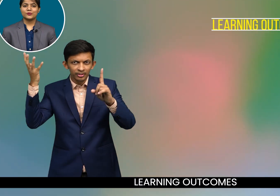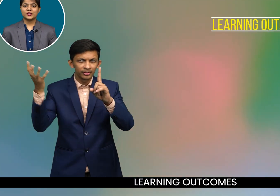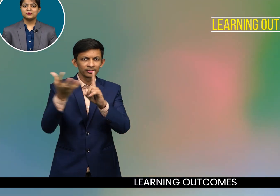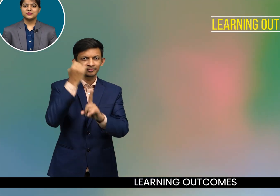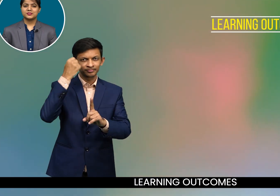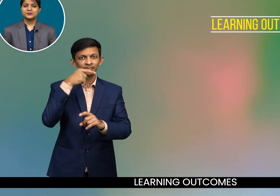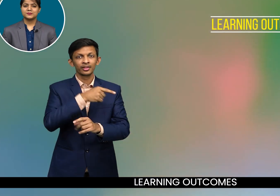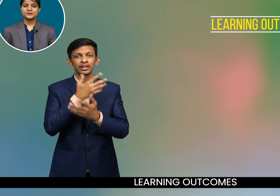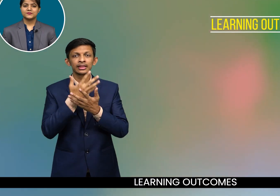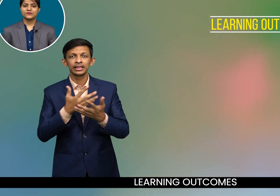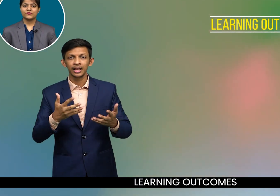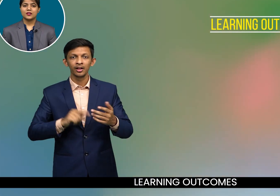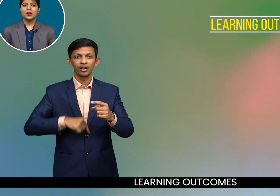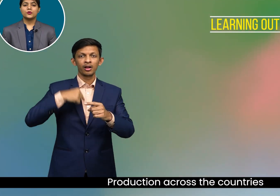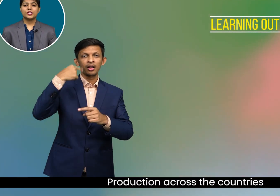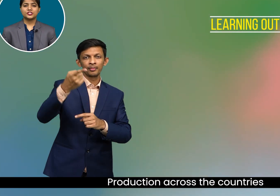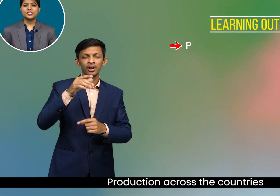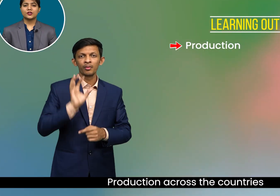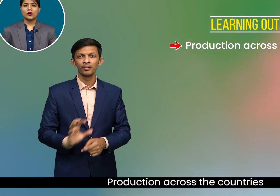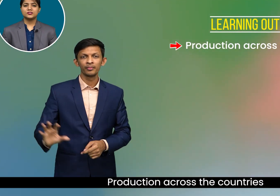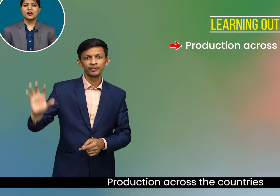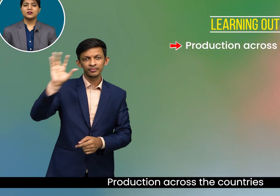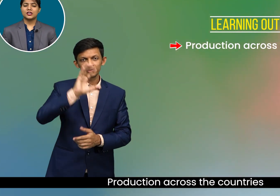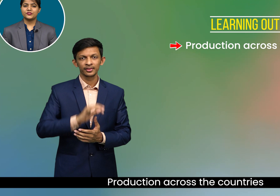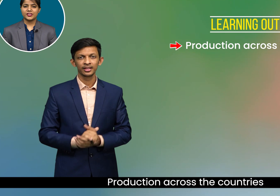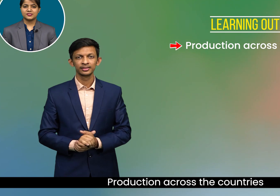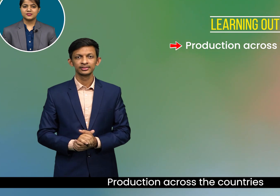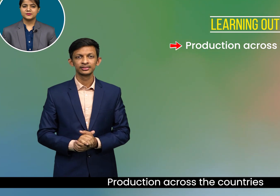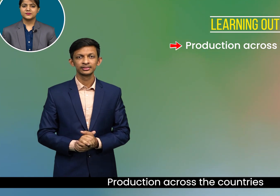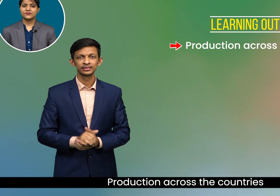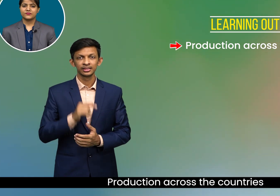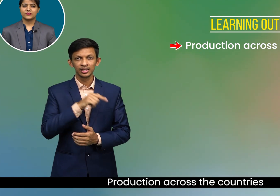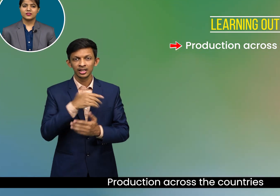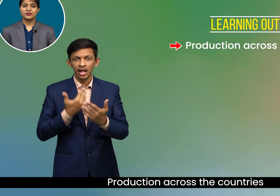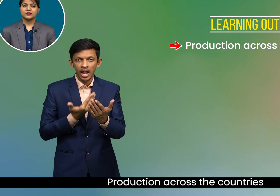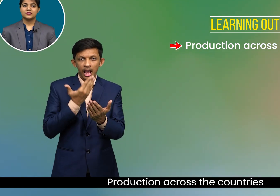Learning outcomes. Production across the countries.